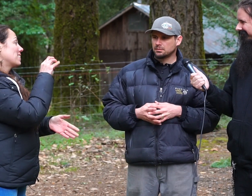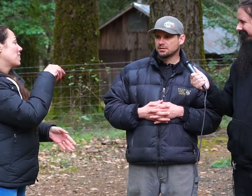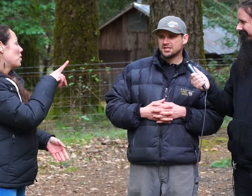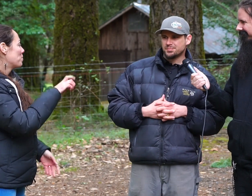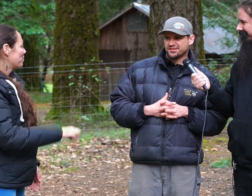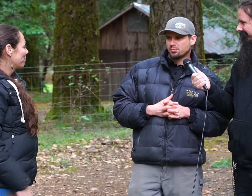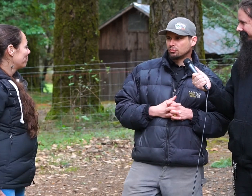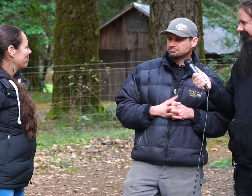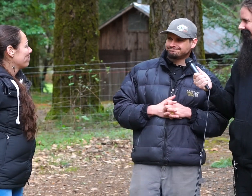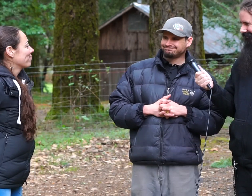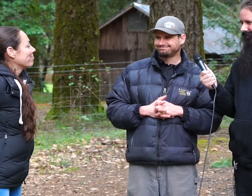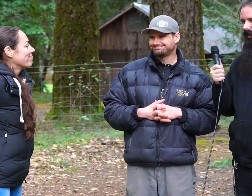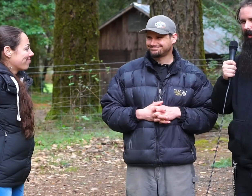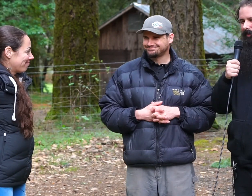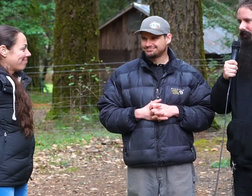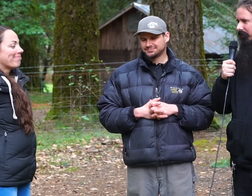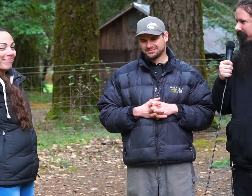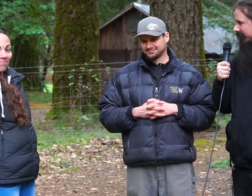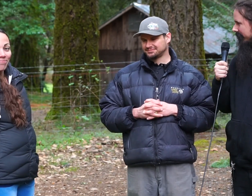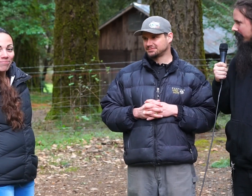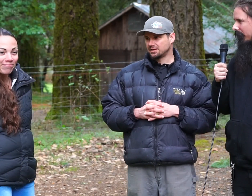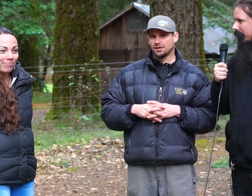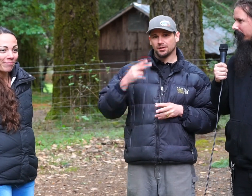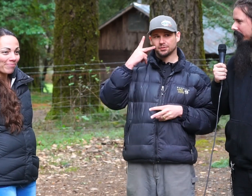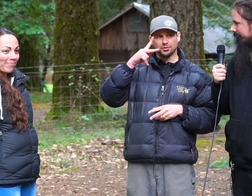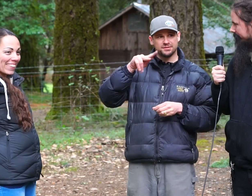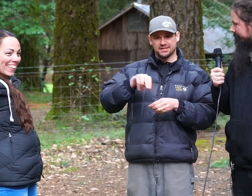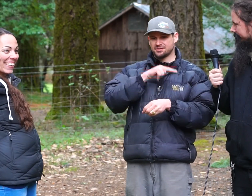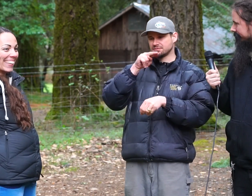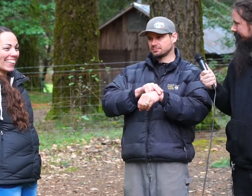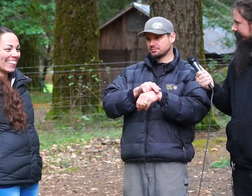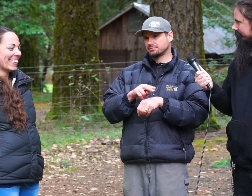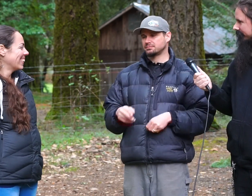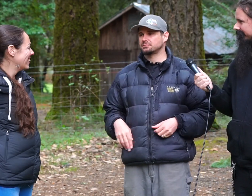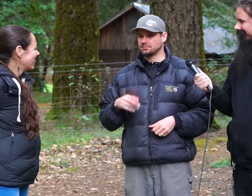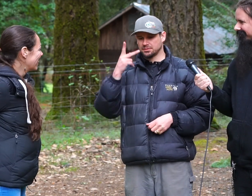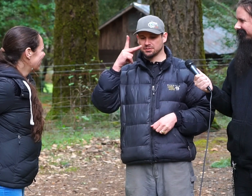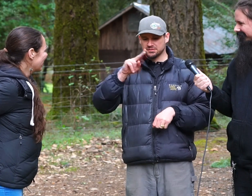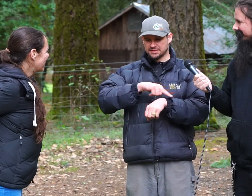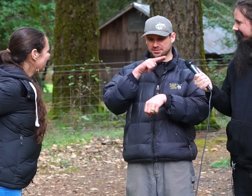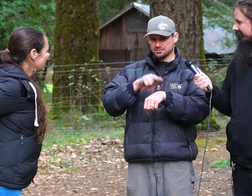keep it simple absolutely look to nature look to nature